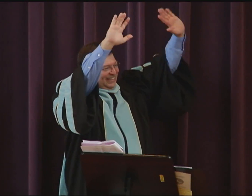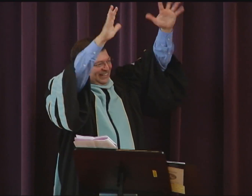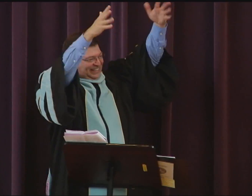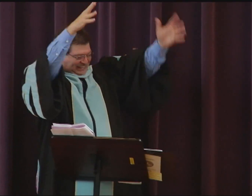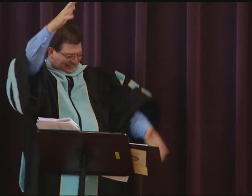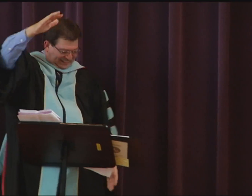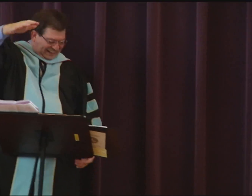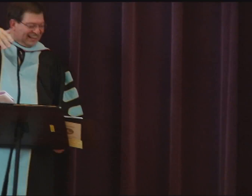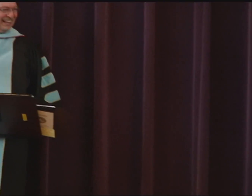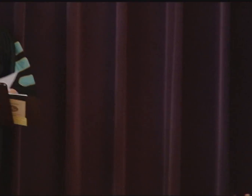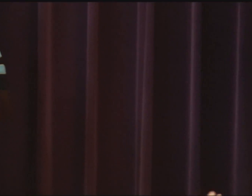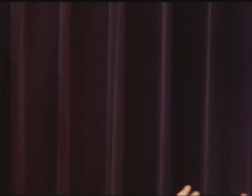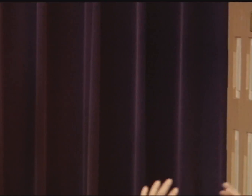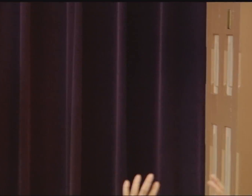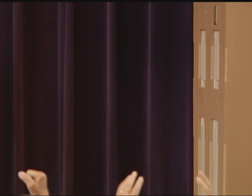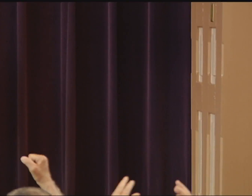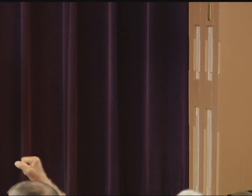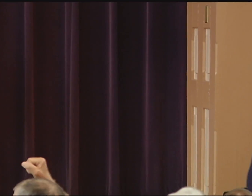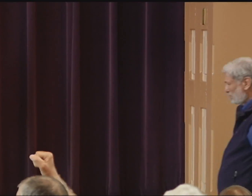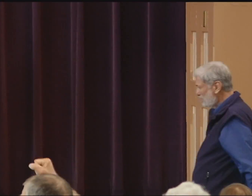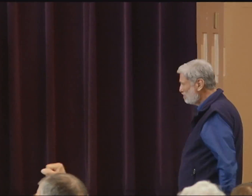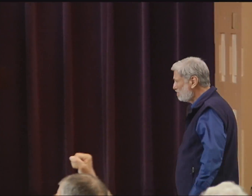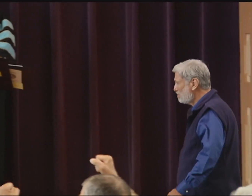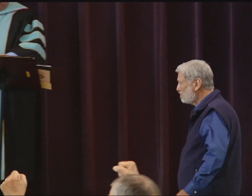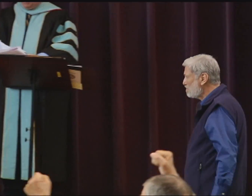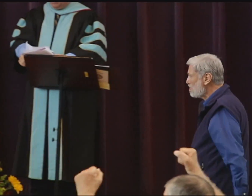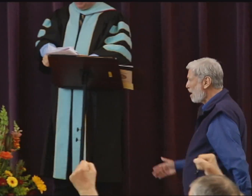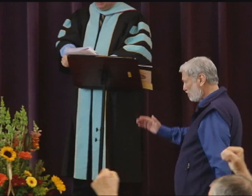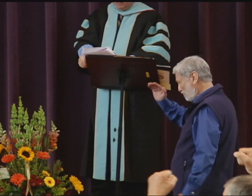Marshall Wick, class of 1962.